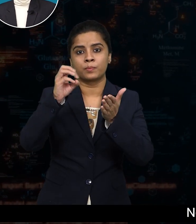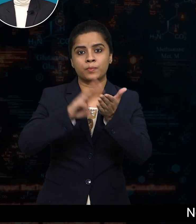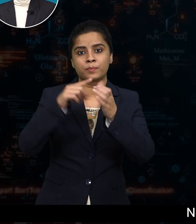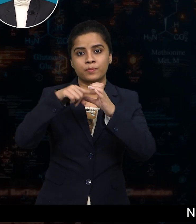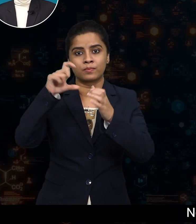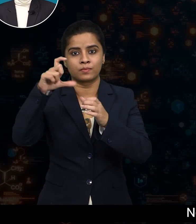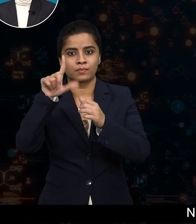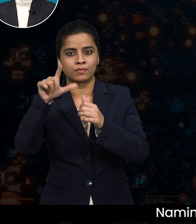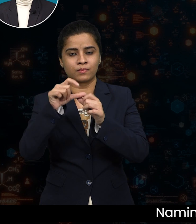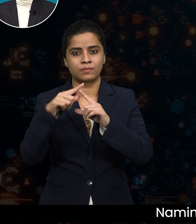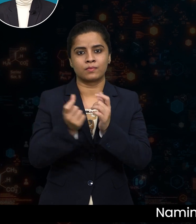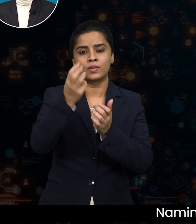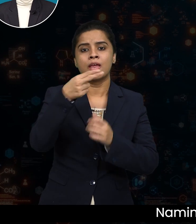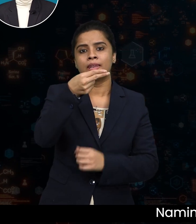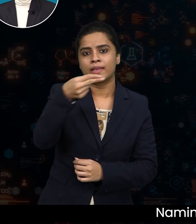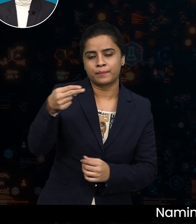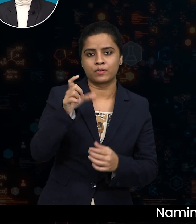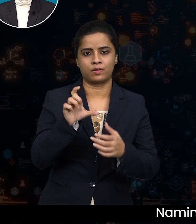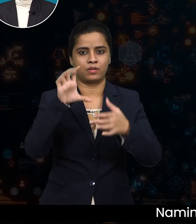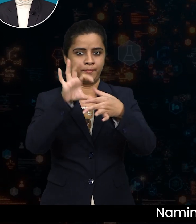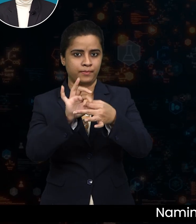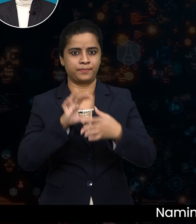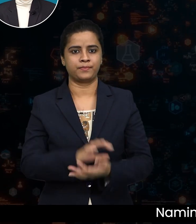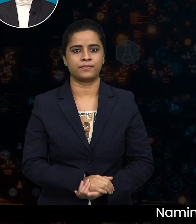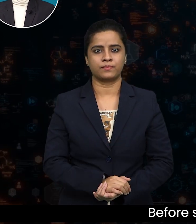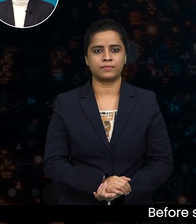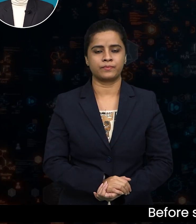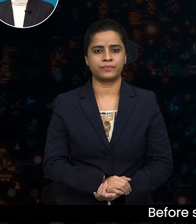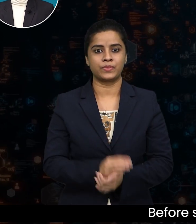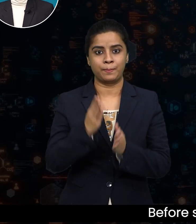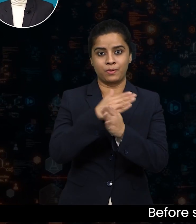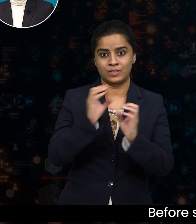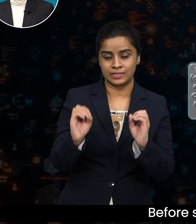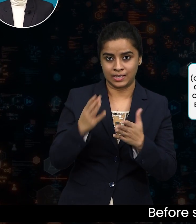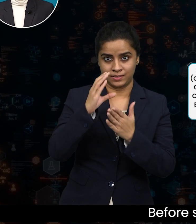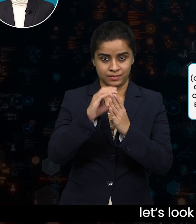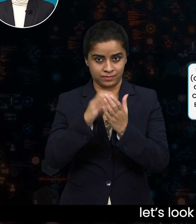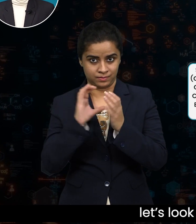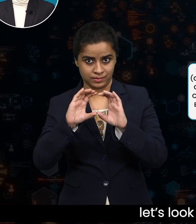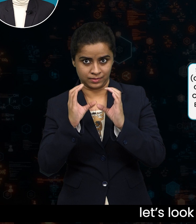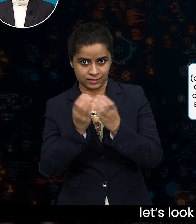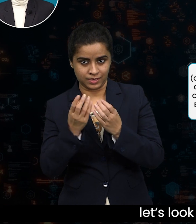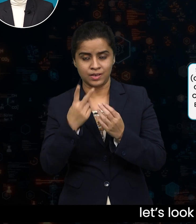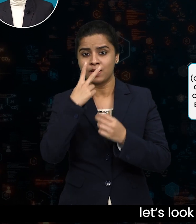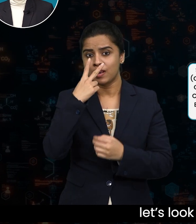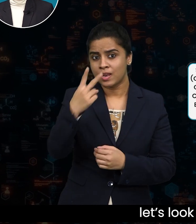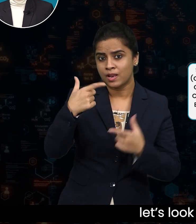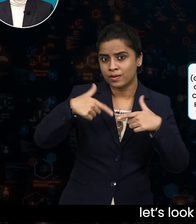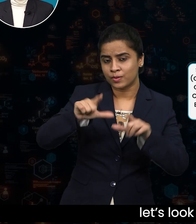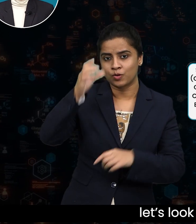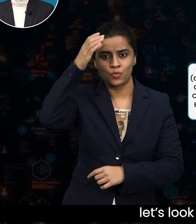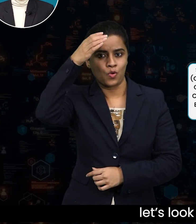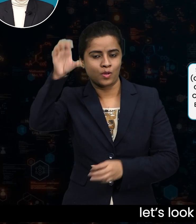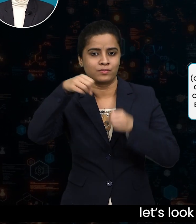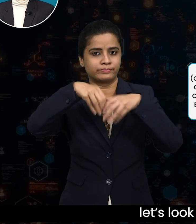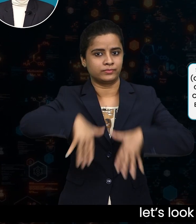Nomenclature. Naming of a compound. Before starting the session, let's look at the concept map.